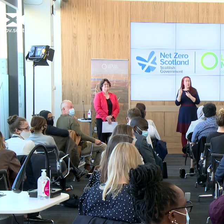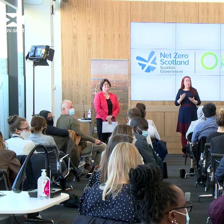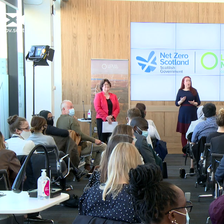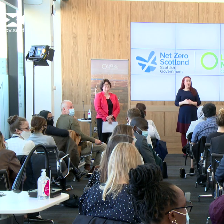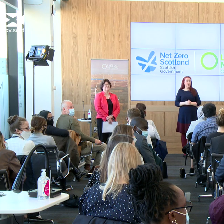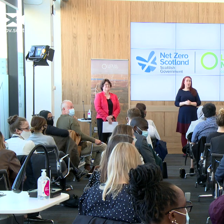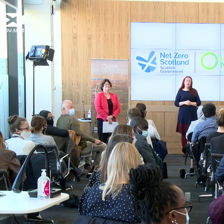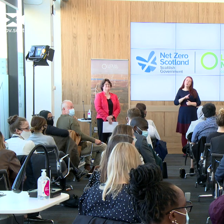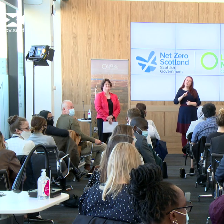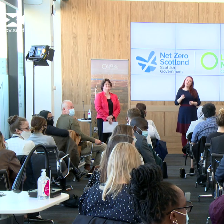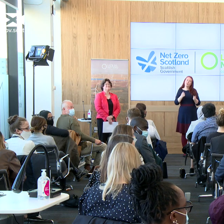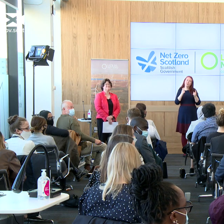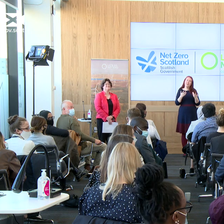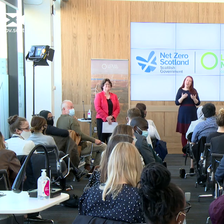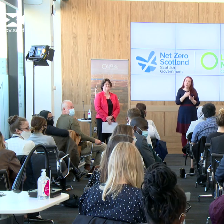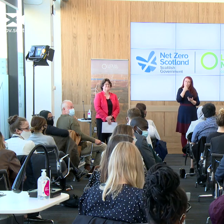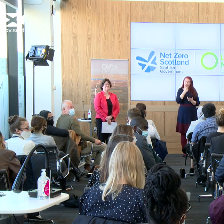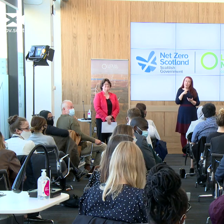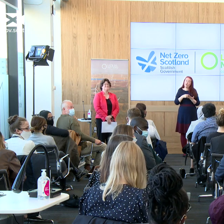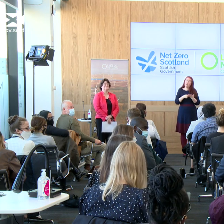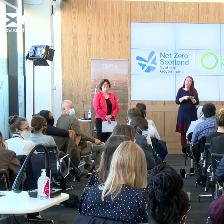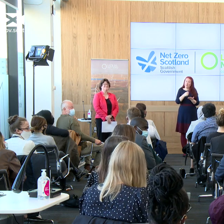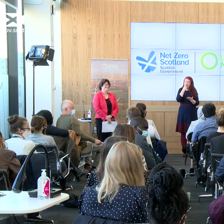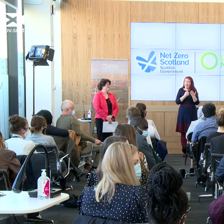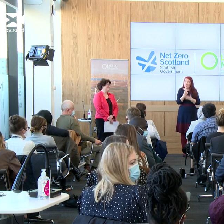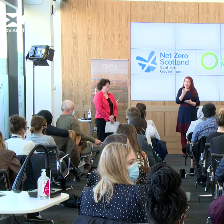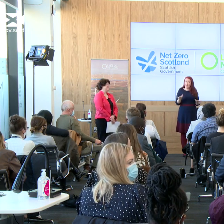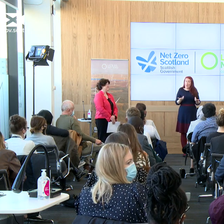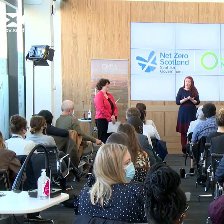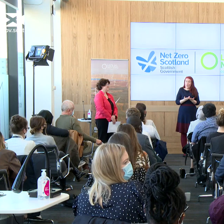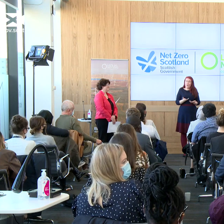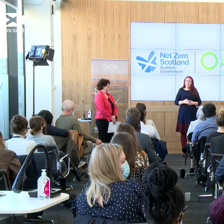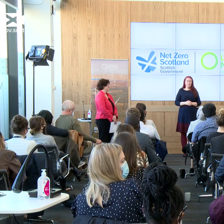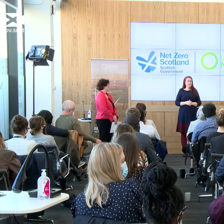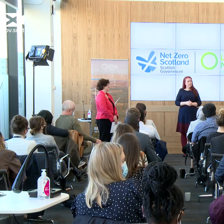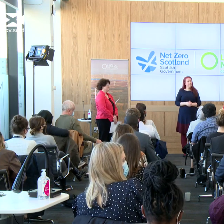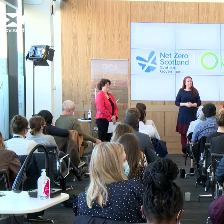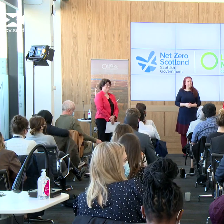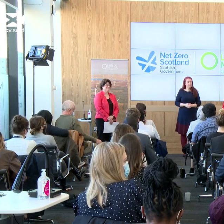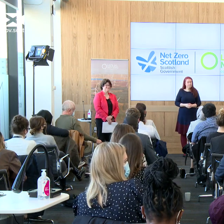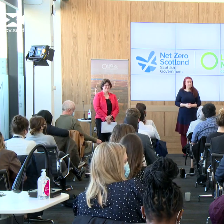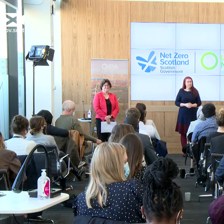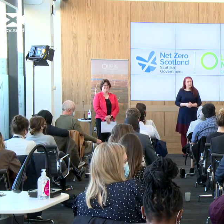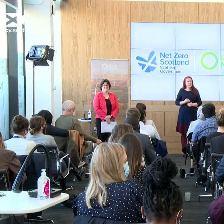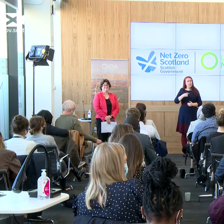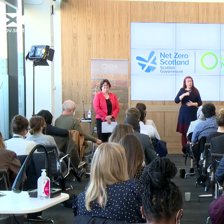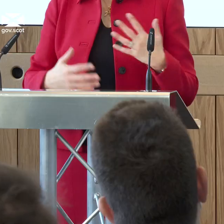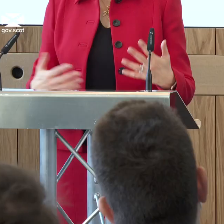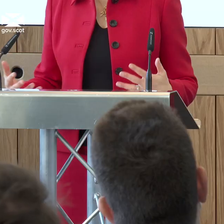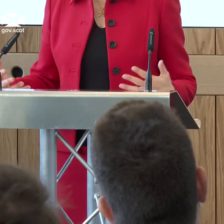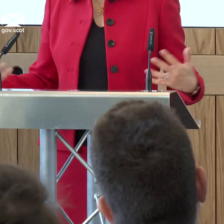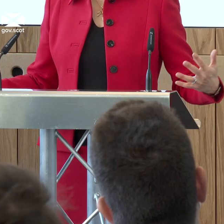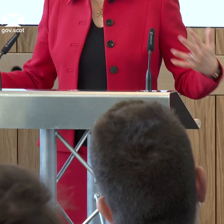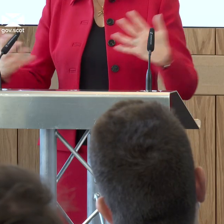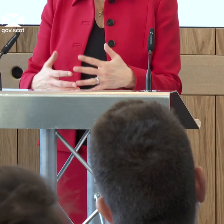First Minister, how can we make this recommendation happen? Well, we are determined to make the